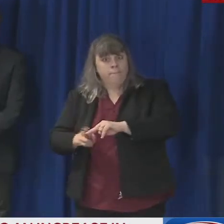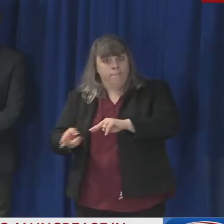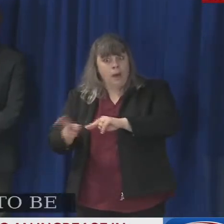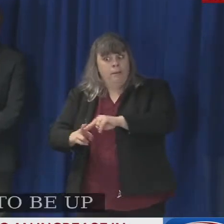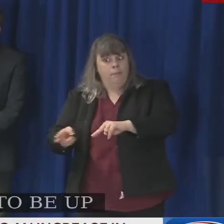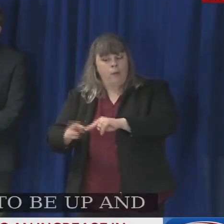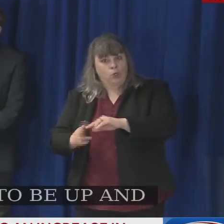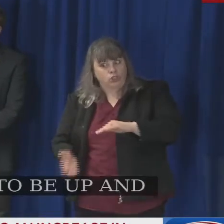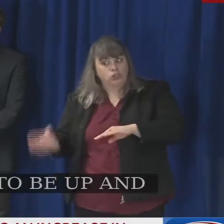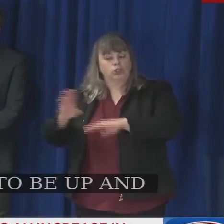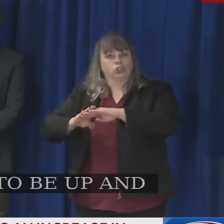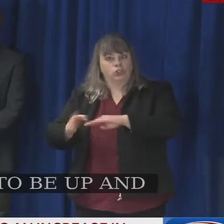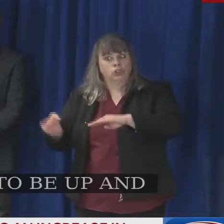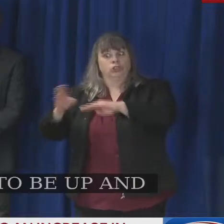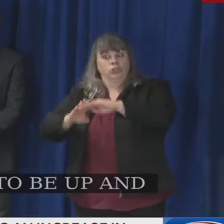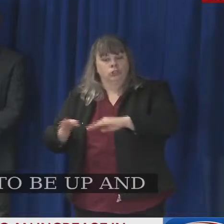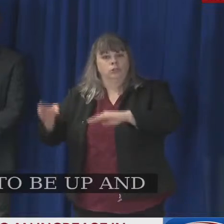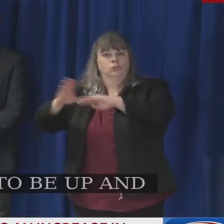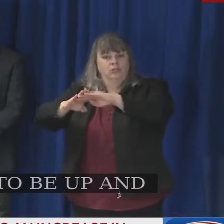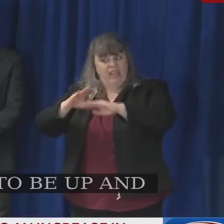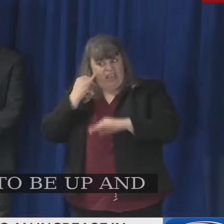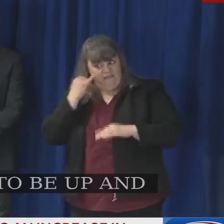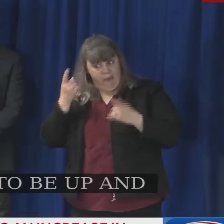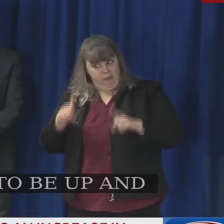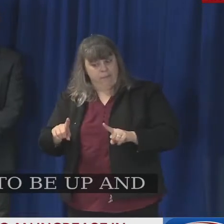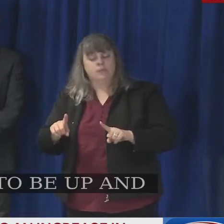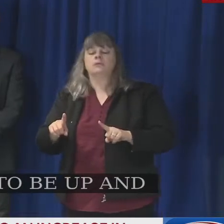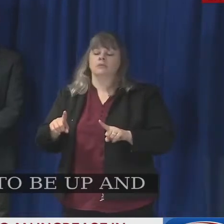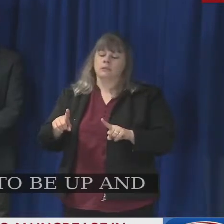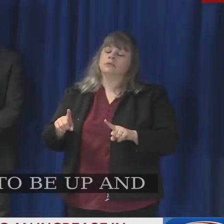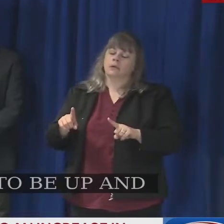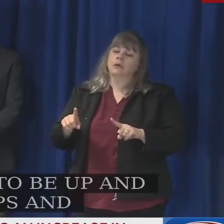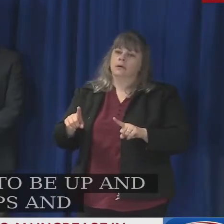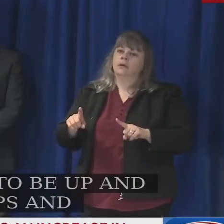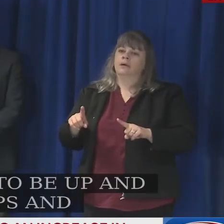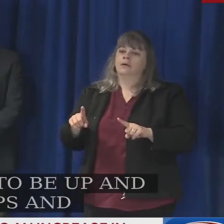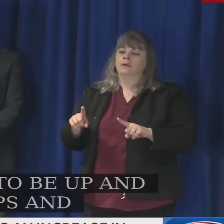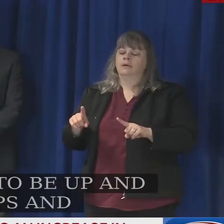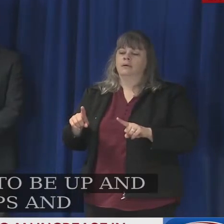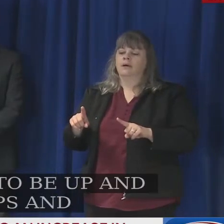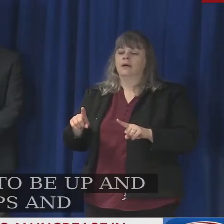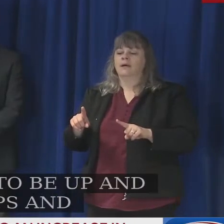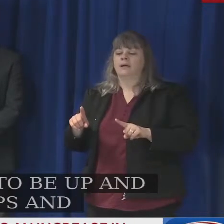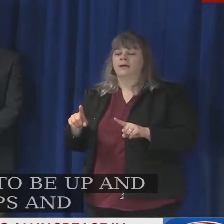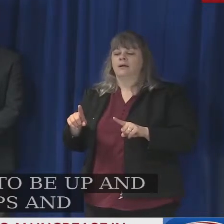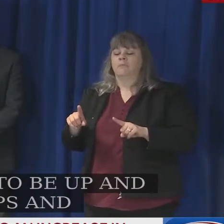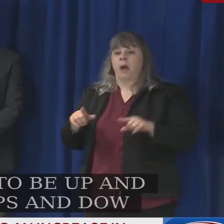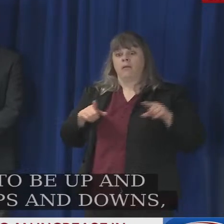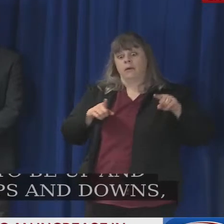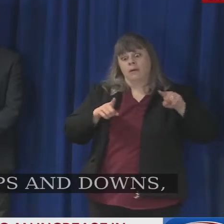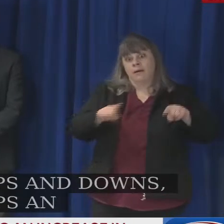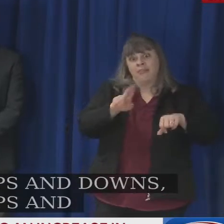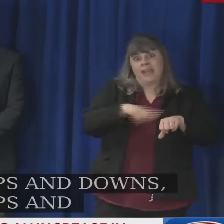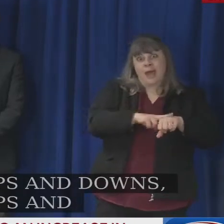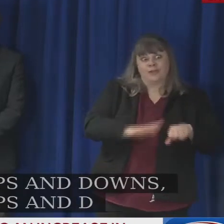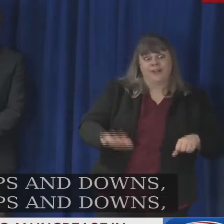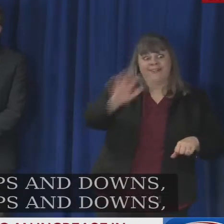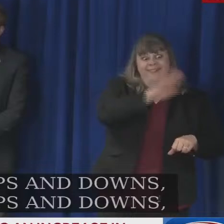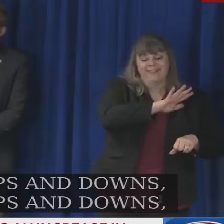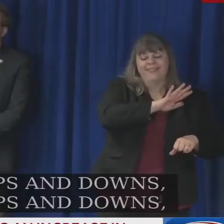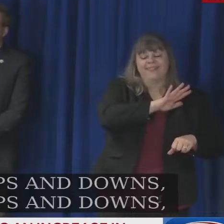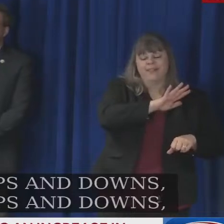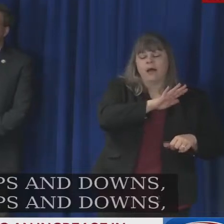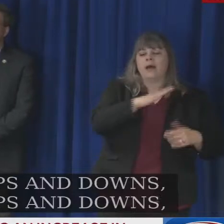know, have a sustained increase, you know, that's consistent with what's being seen nationally, which is being driven by the Delta variant.